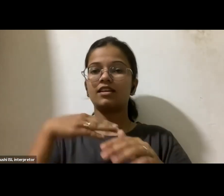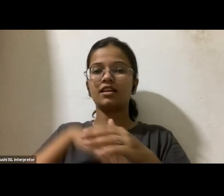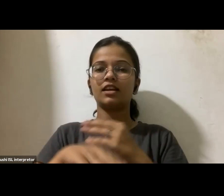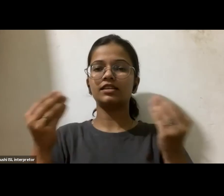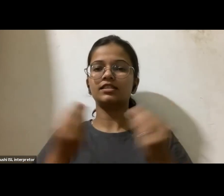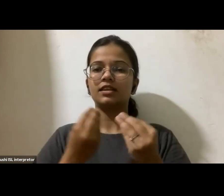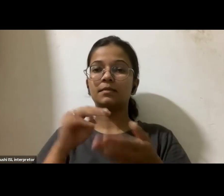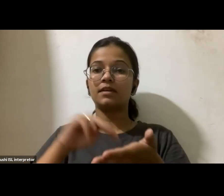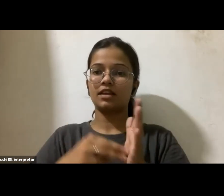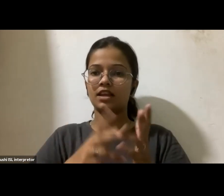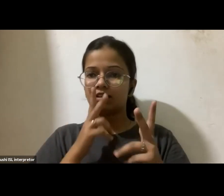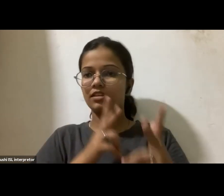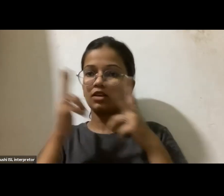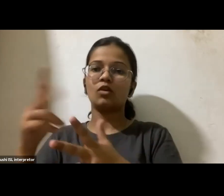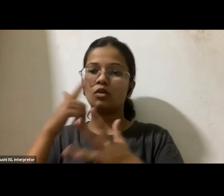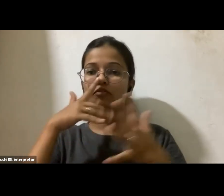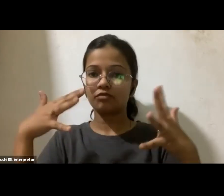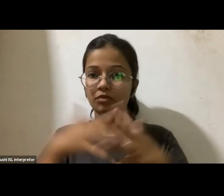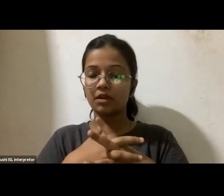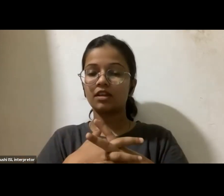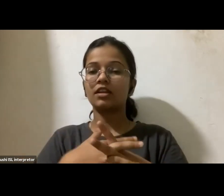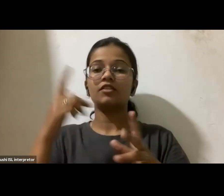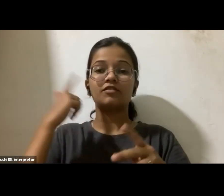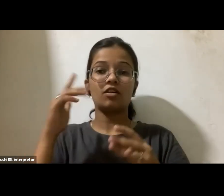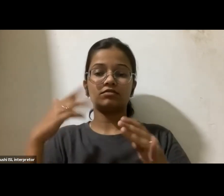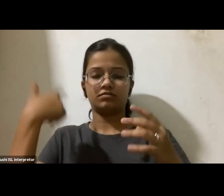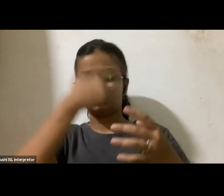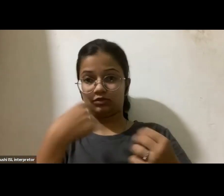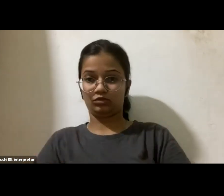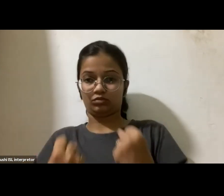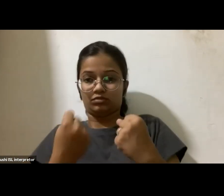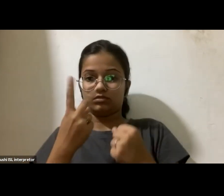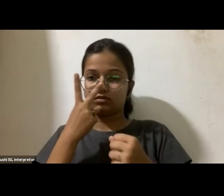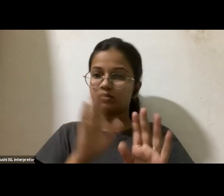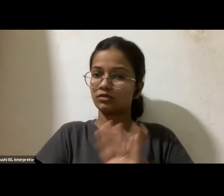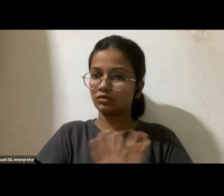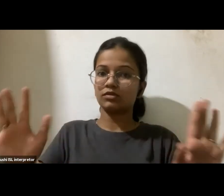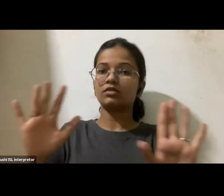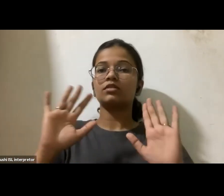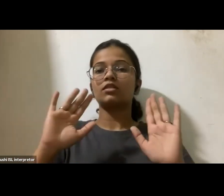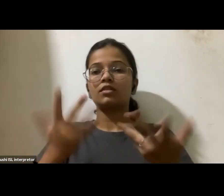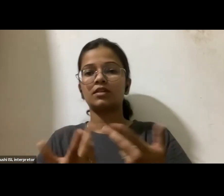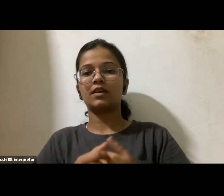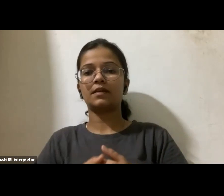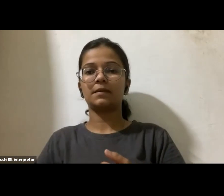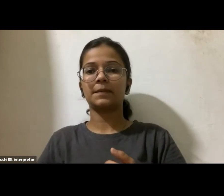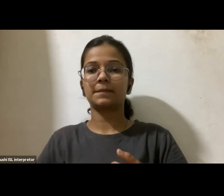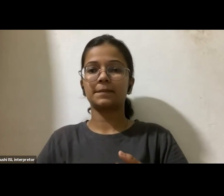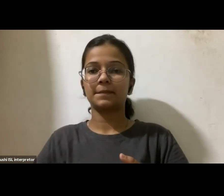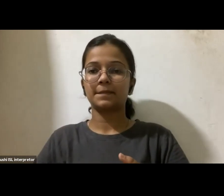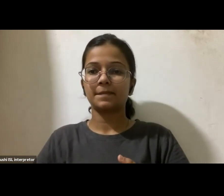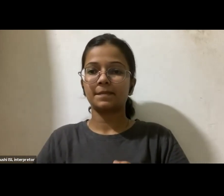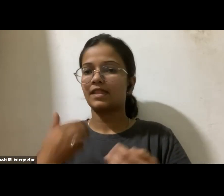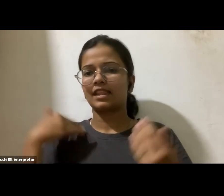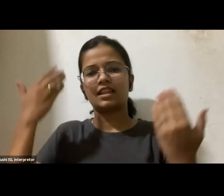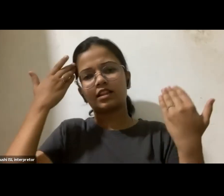was told to women, so as to not look too bold or not to appear too I don't know,